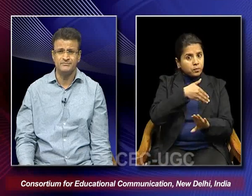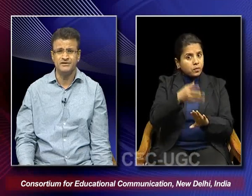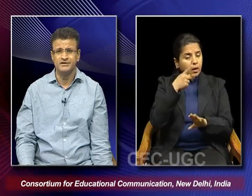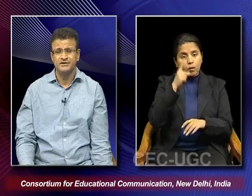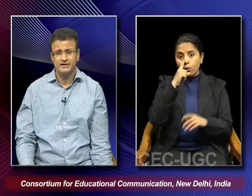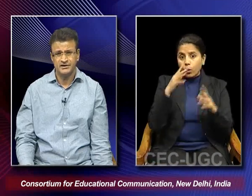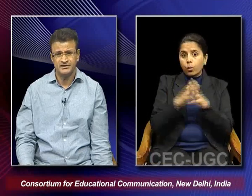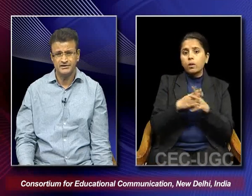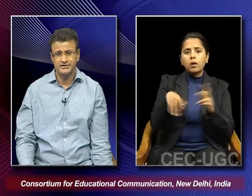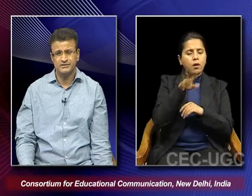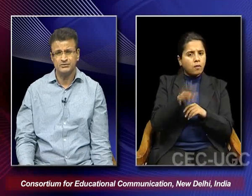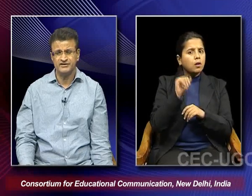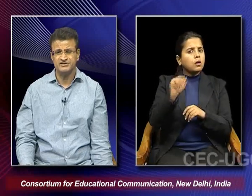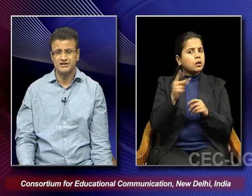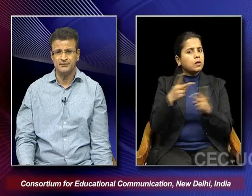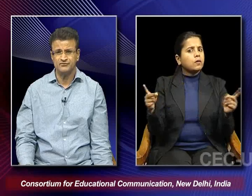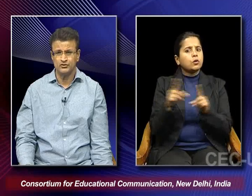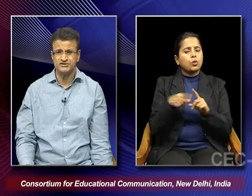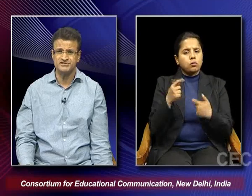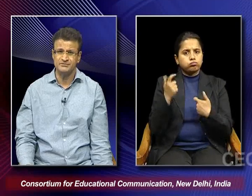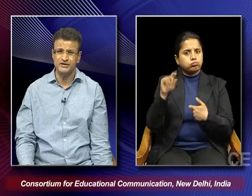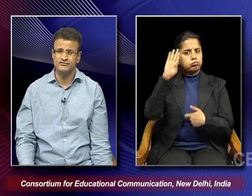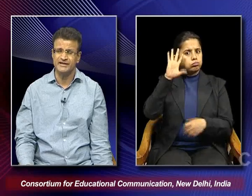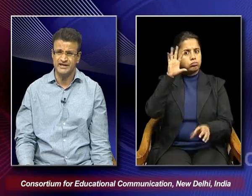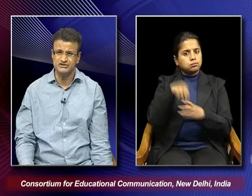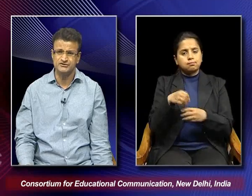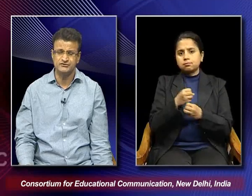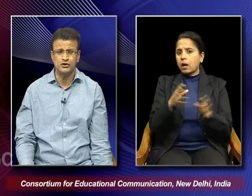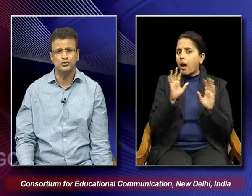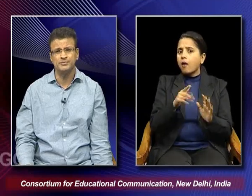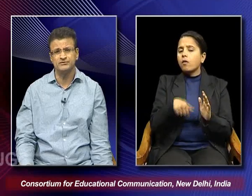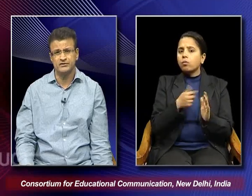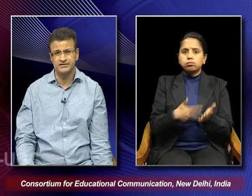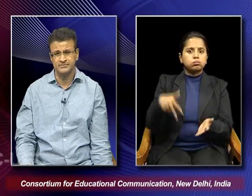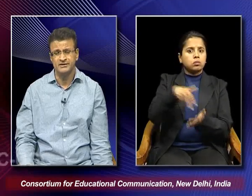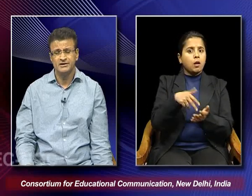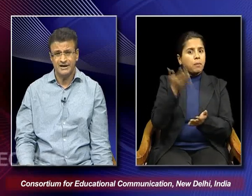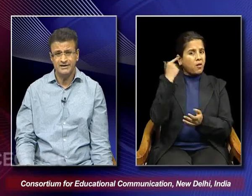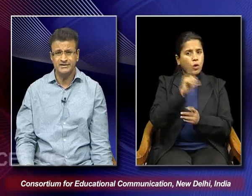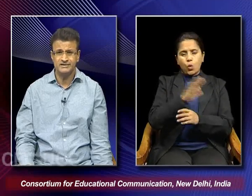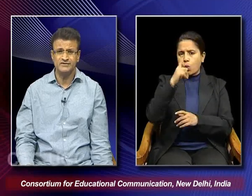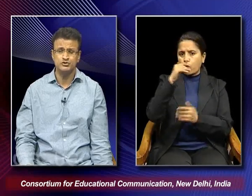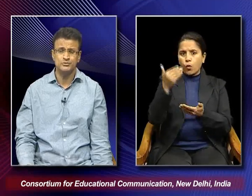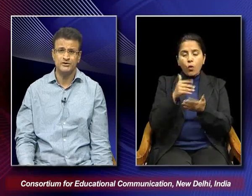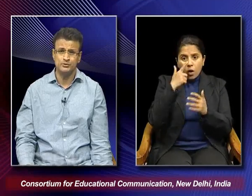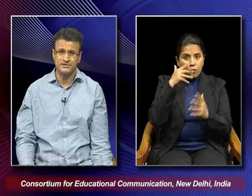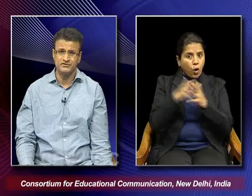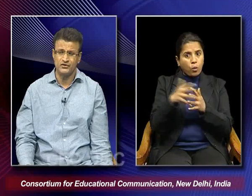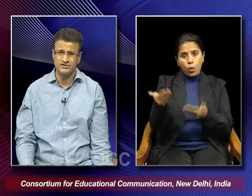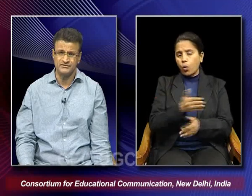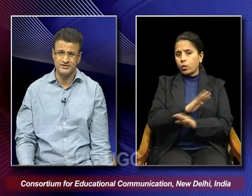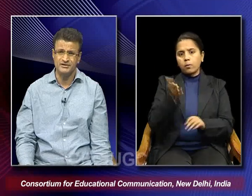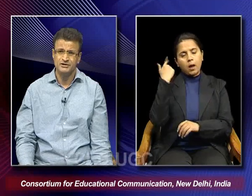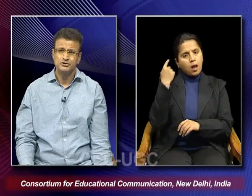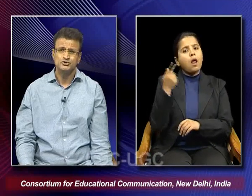have been inducted into the various armed forces, and many of the ranks which were not opened for them earlier, they have also been opened for